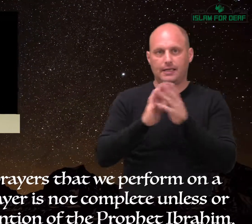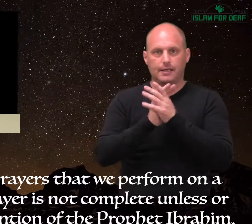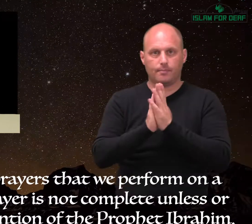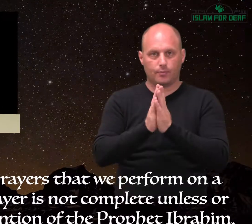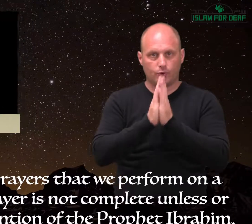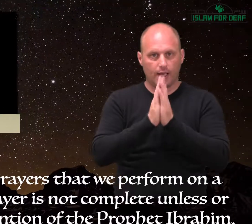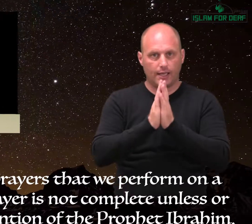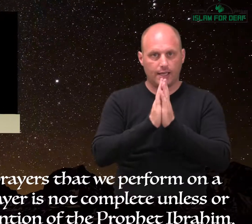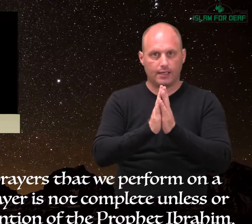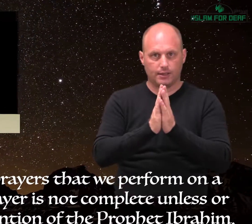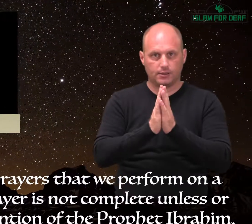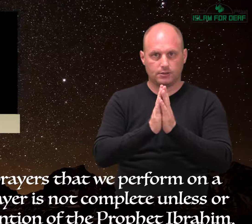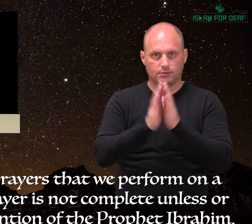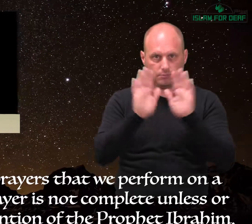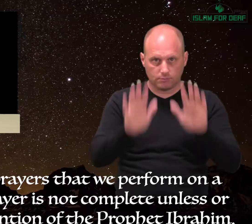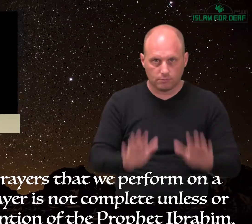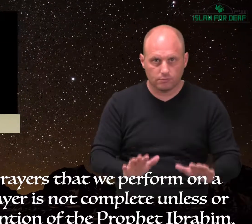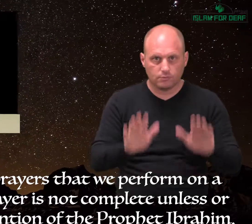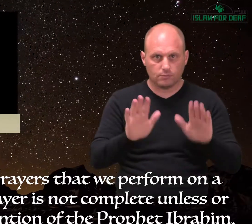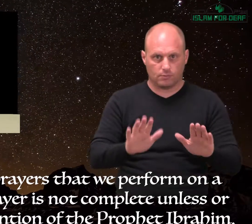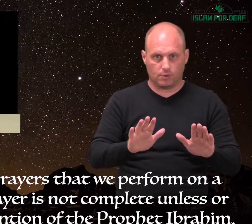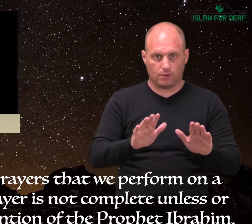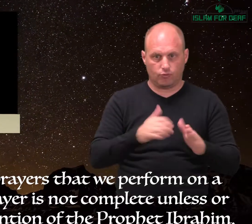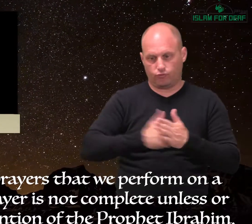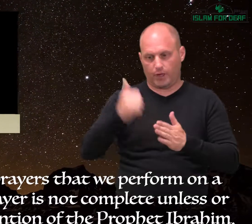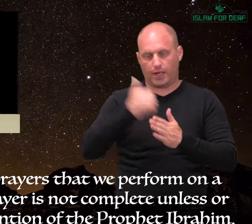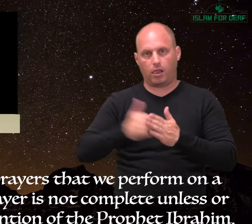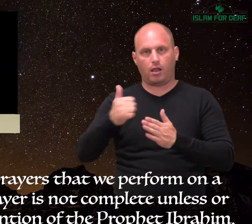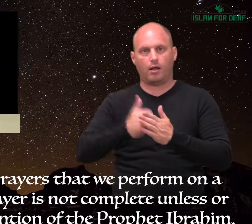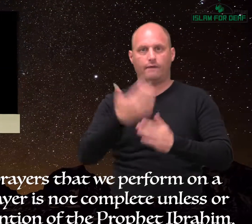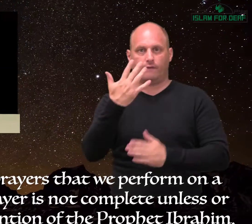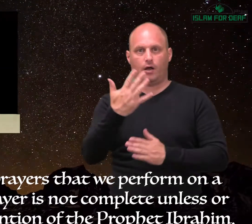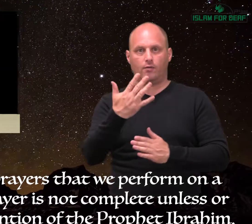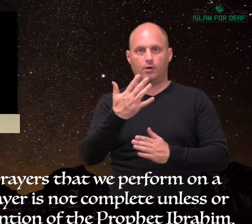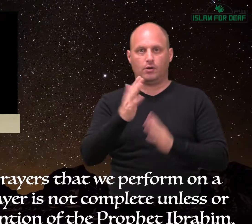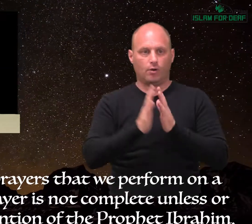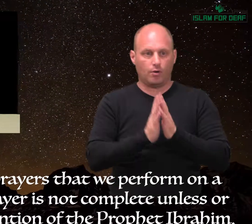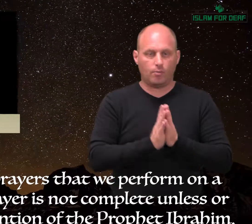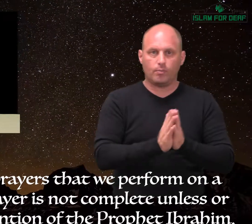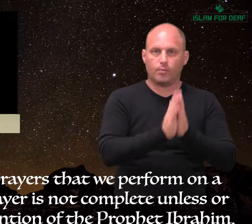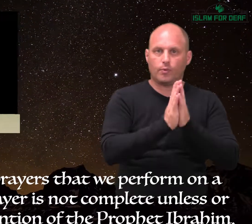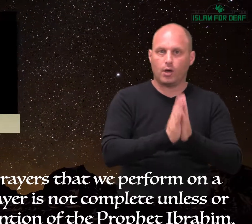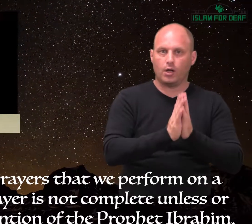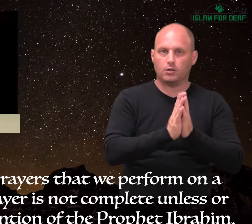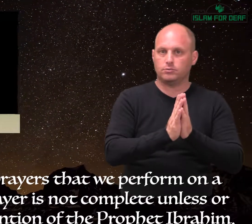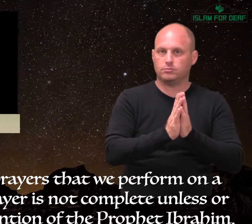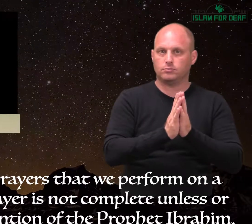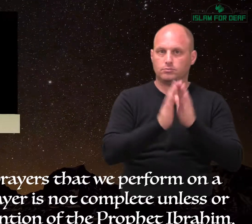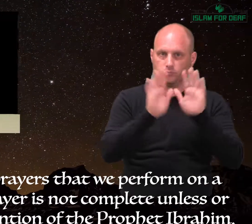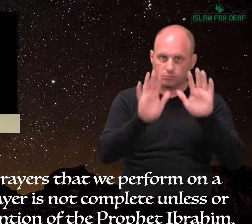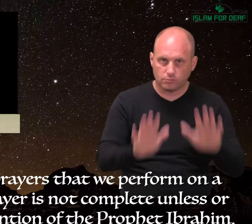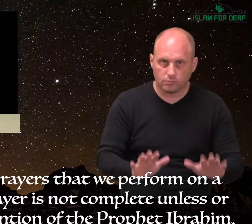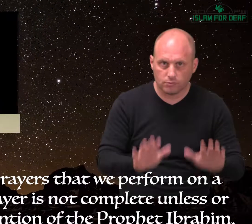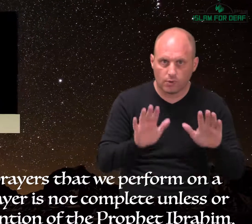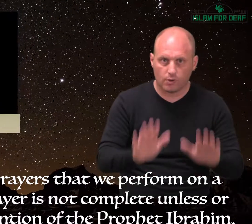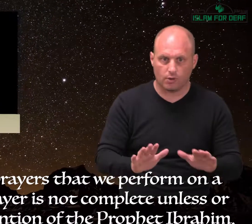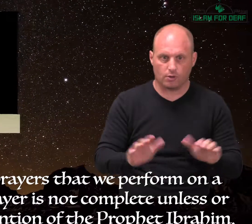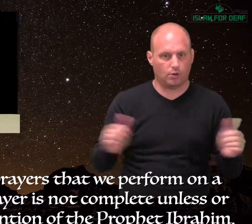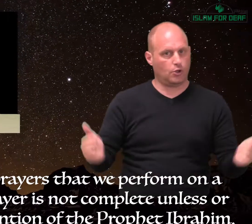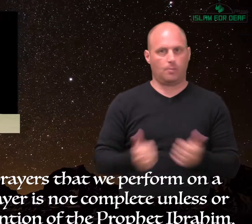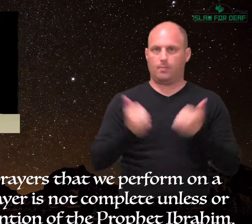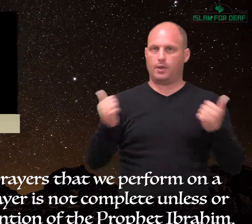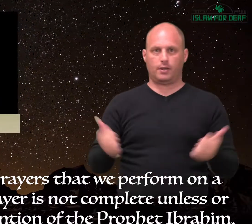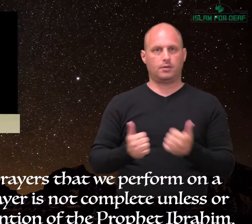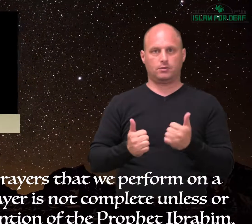on a regular basis, our prayer is not complete unless and